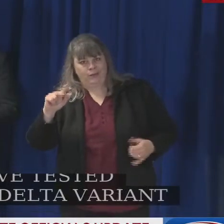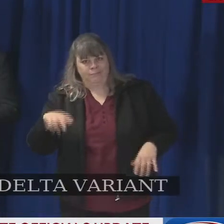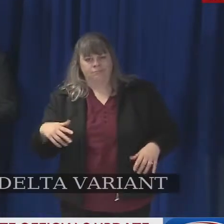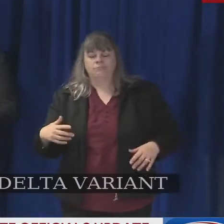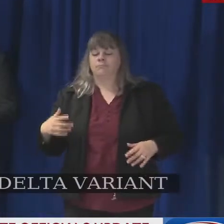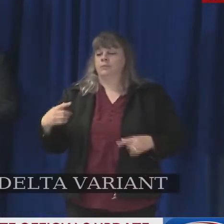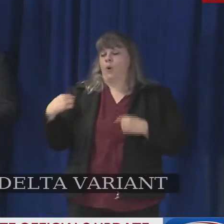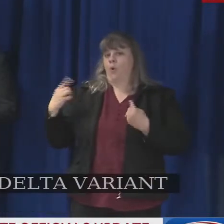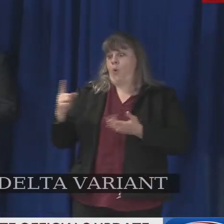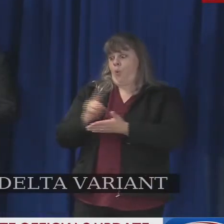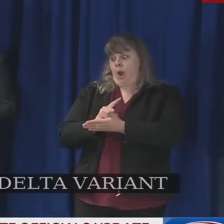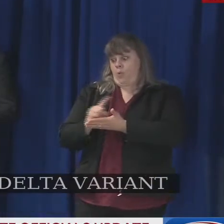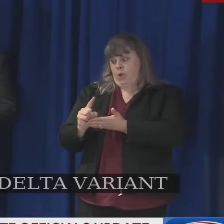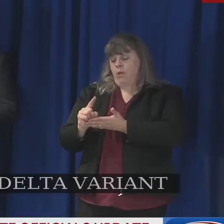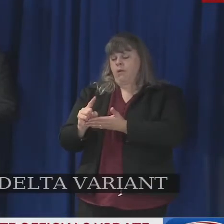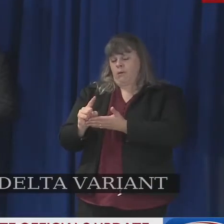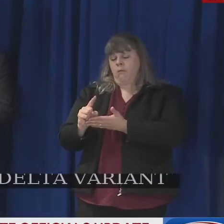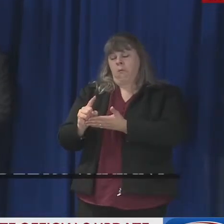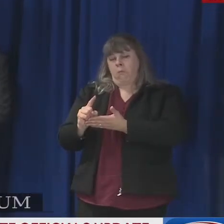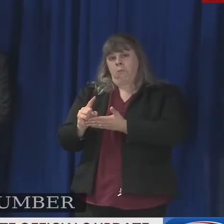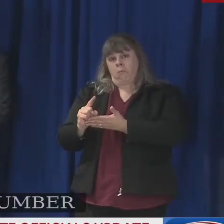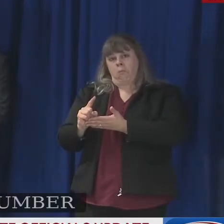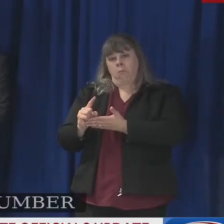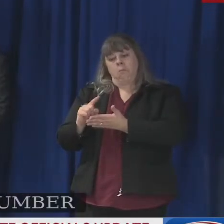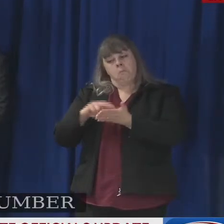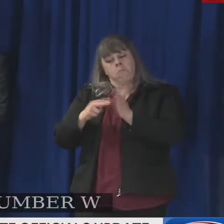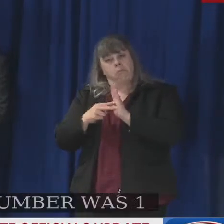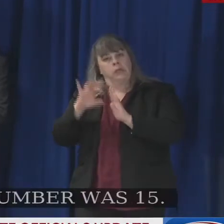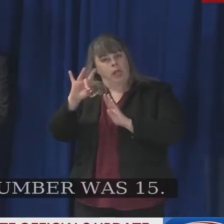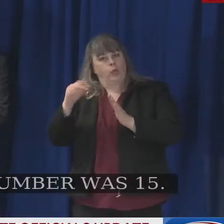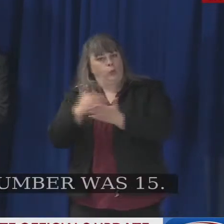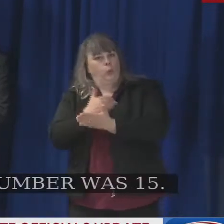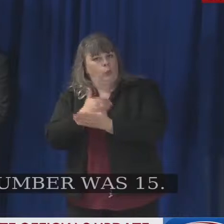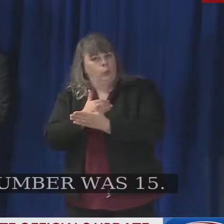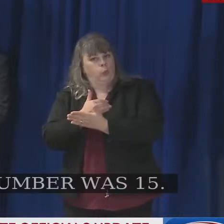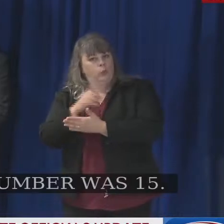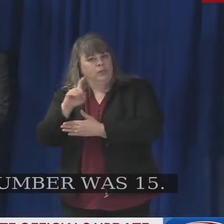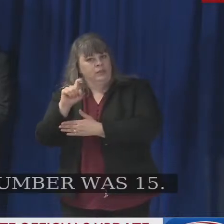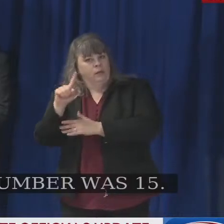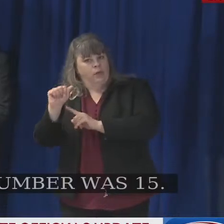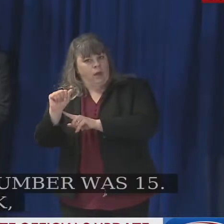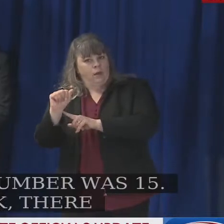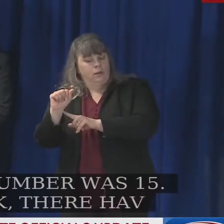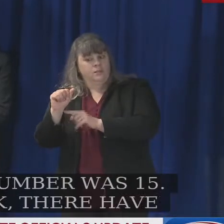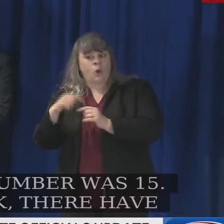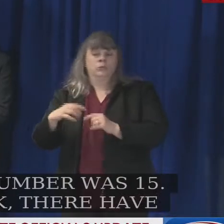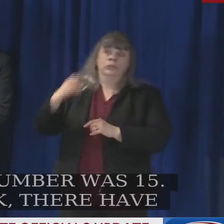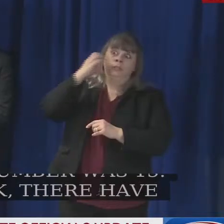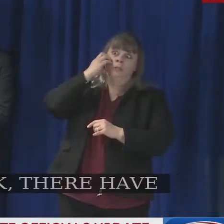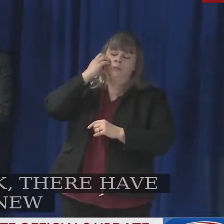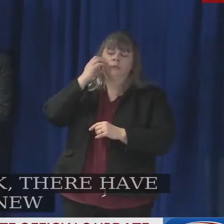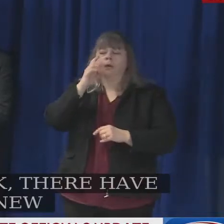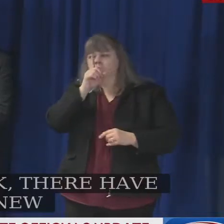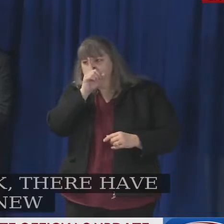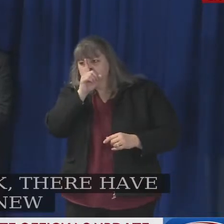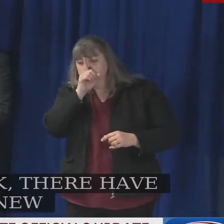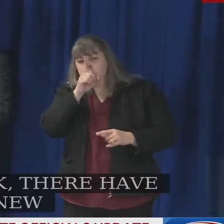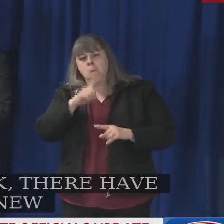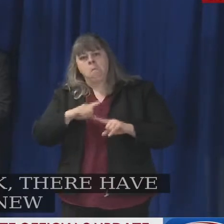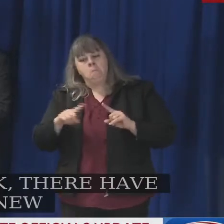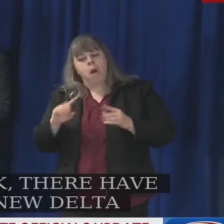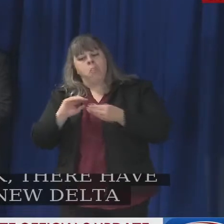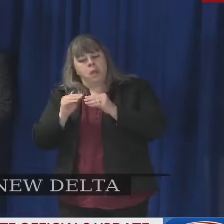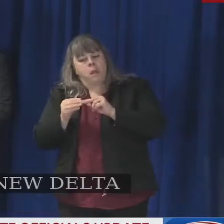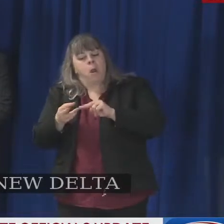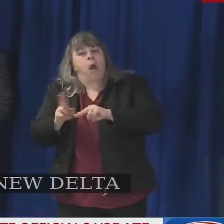in the last week there have been a number of new delta variant detections. So not a high number, but definitely